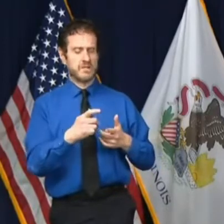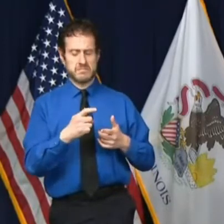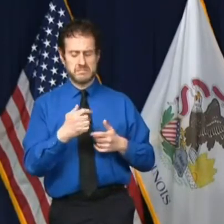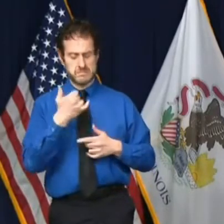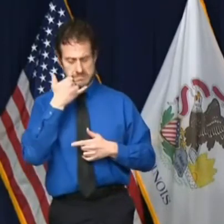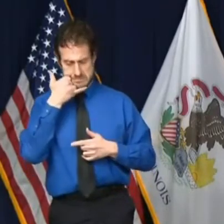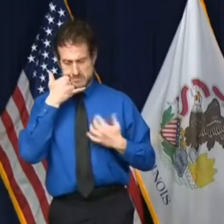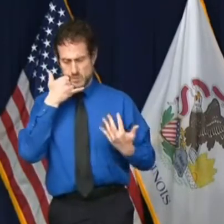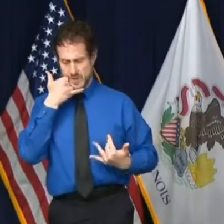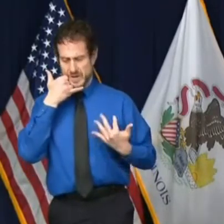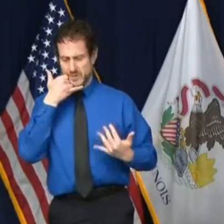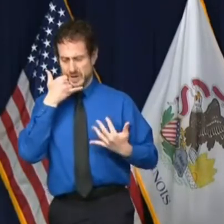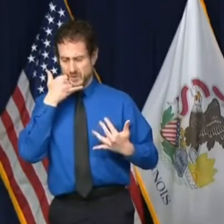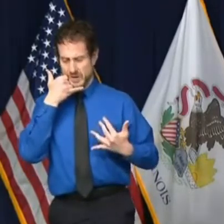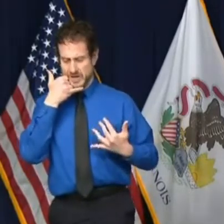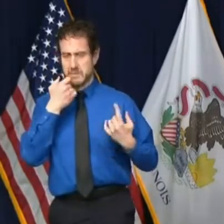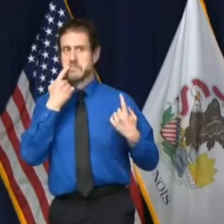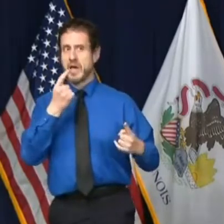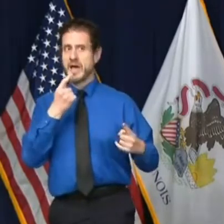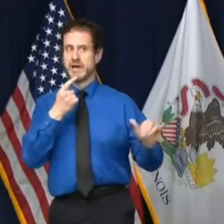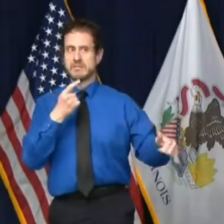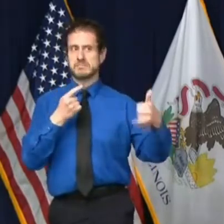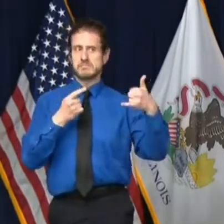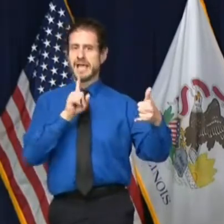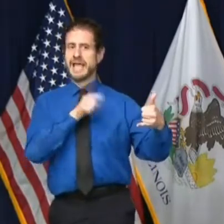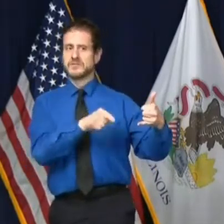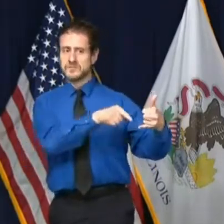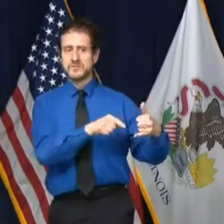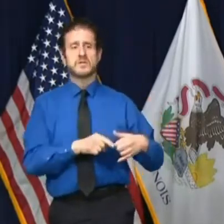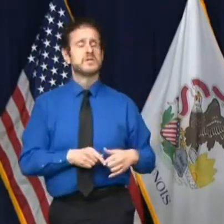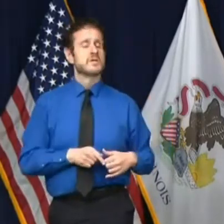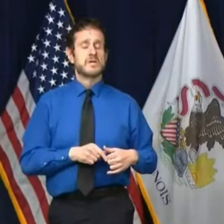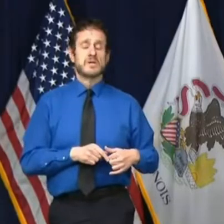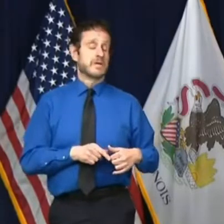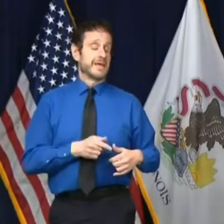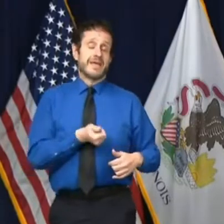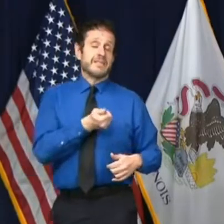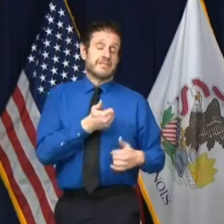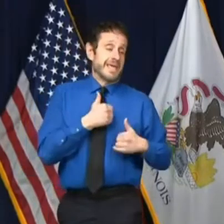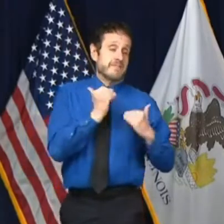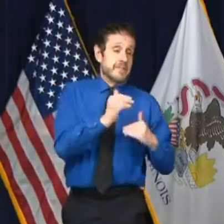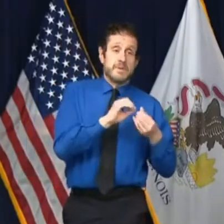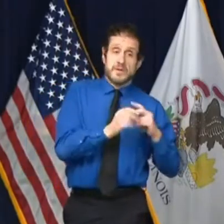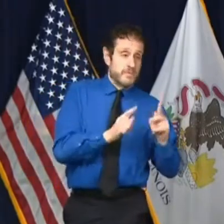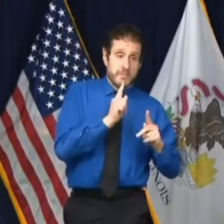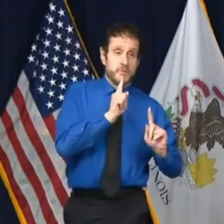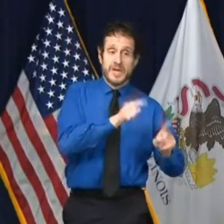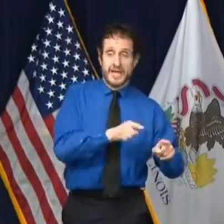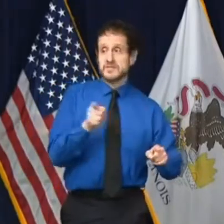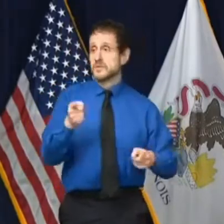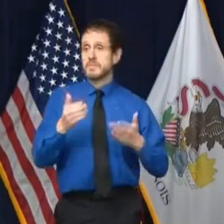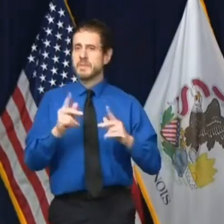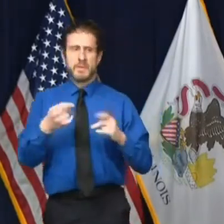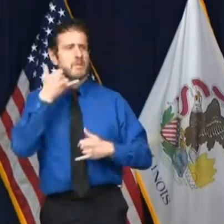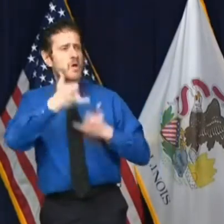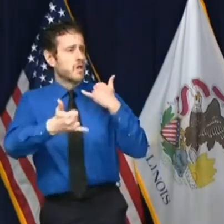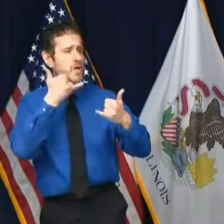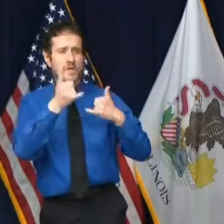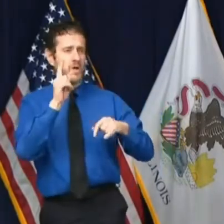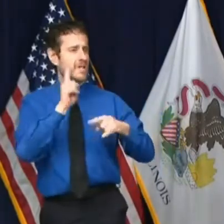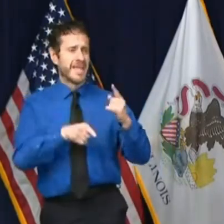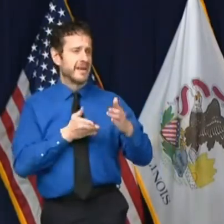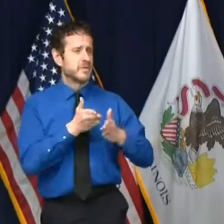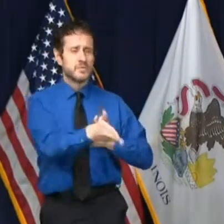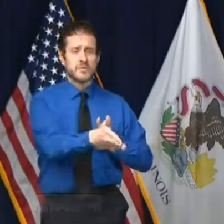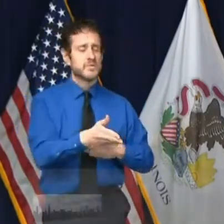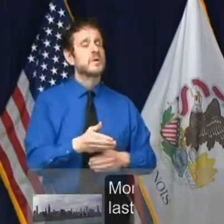anybody, or because there's a limit to the number of people who can answer phones, they may not get a hold of somebody on a given day. I would encourage everybody to go